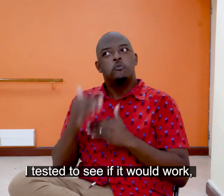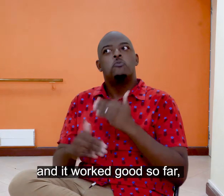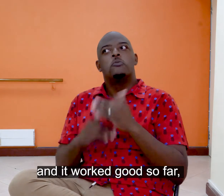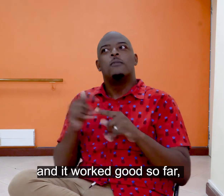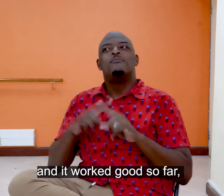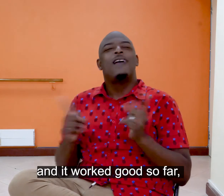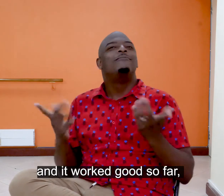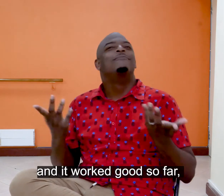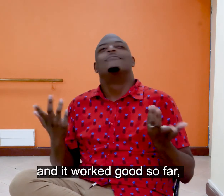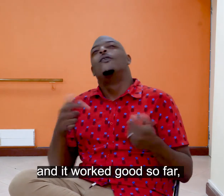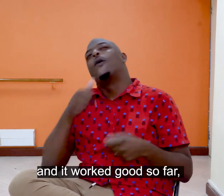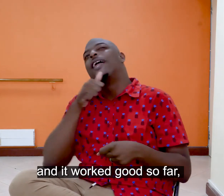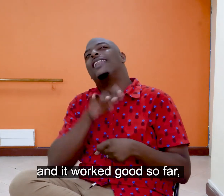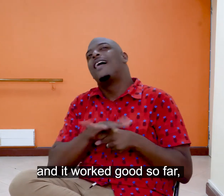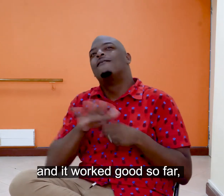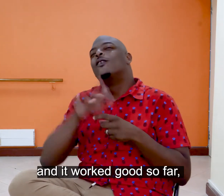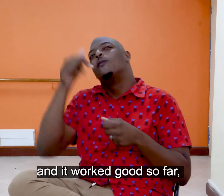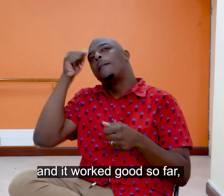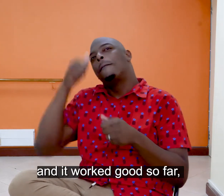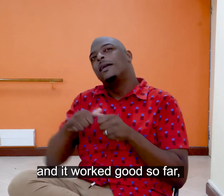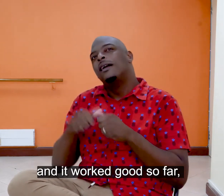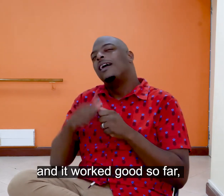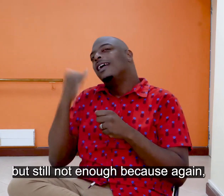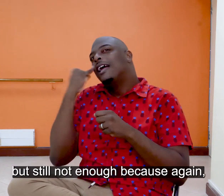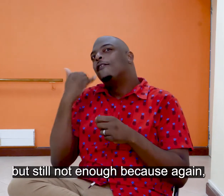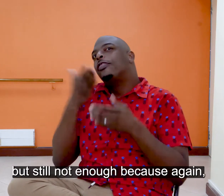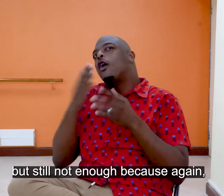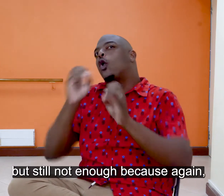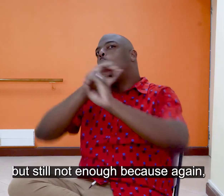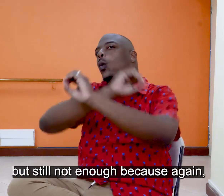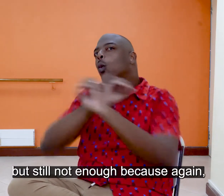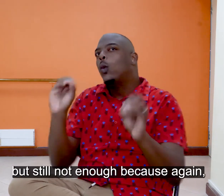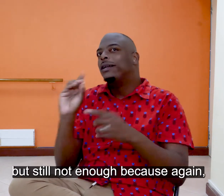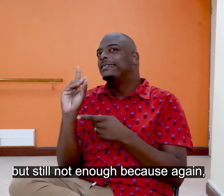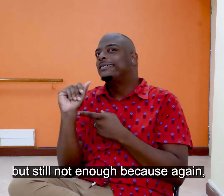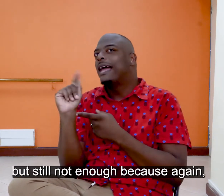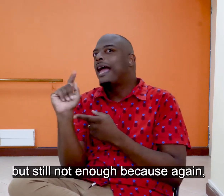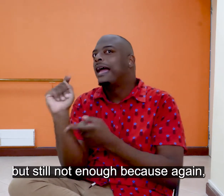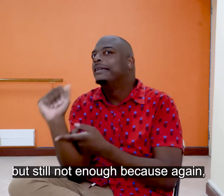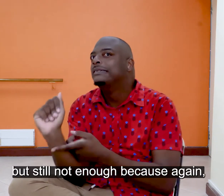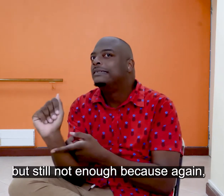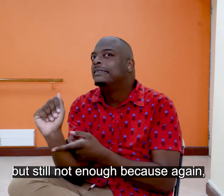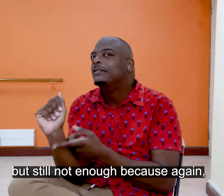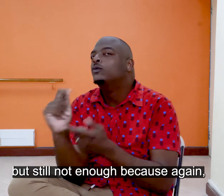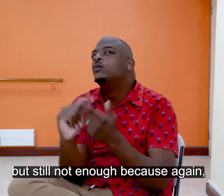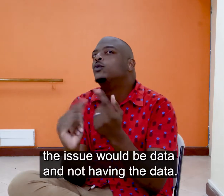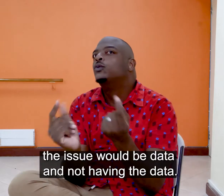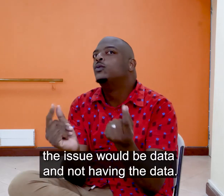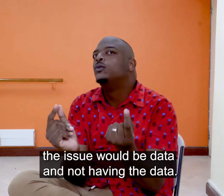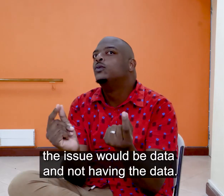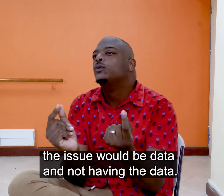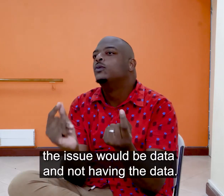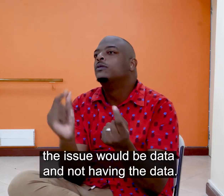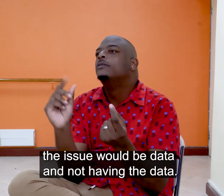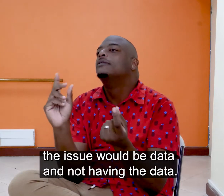it worked good so far, but still not enough because, again, the issue will be